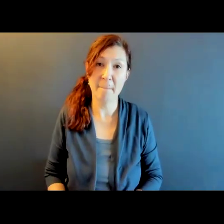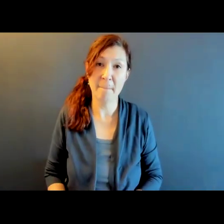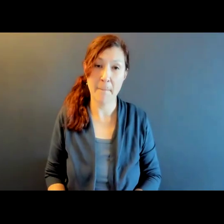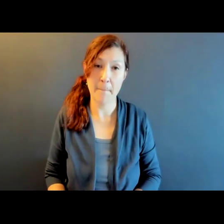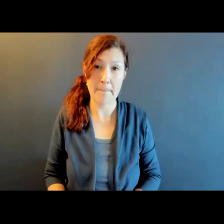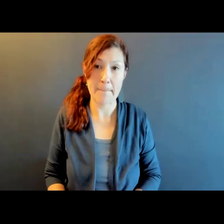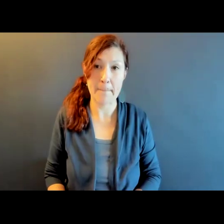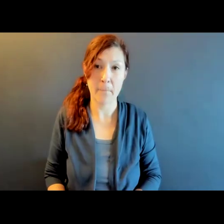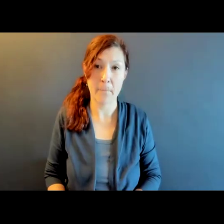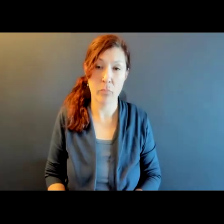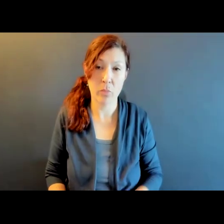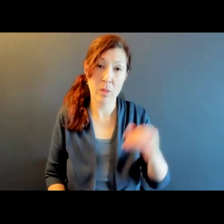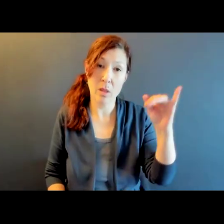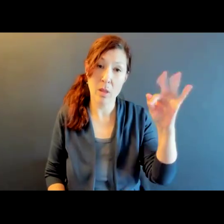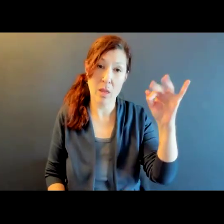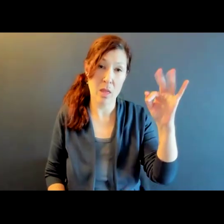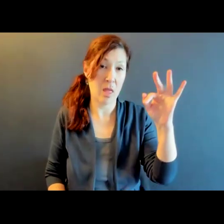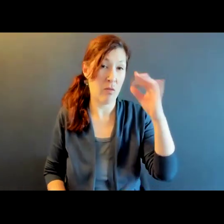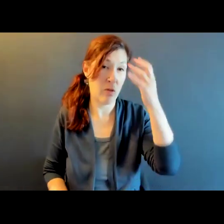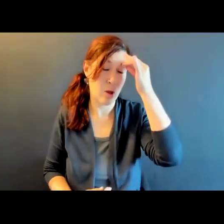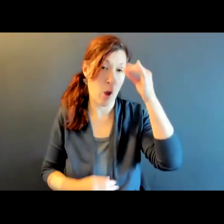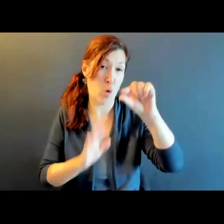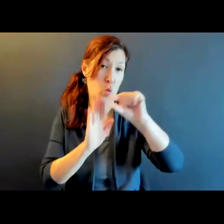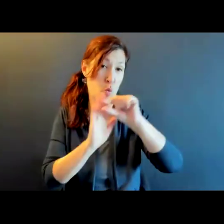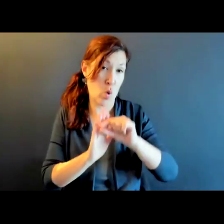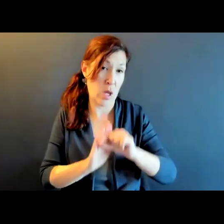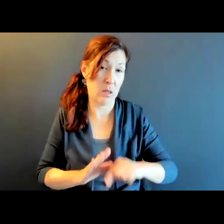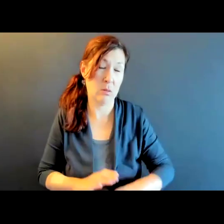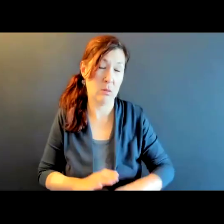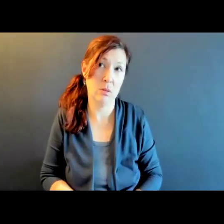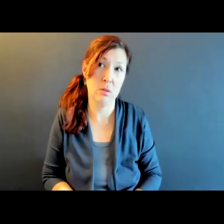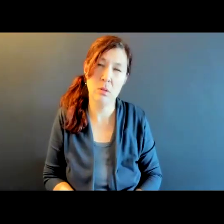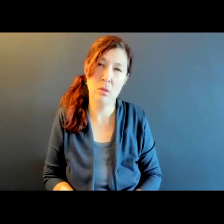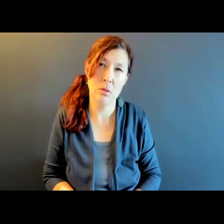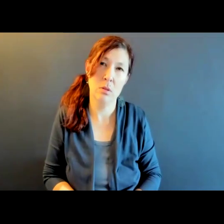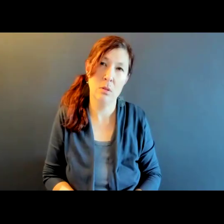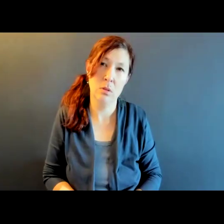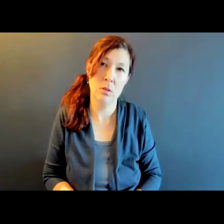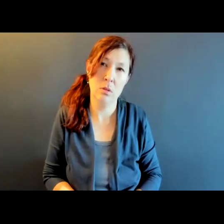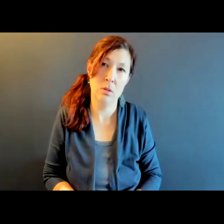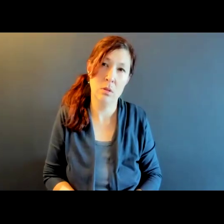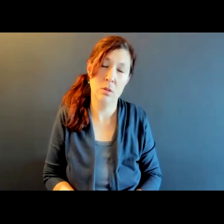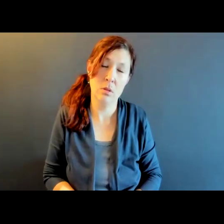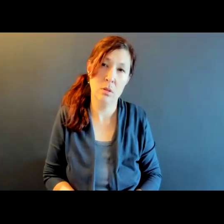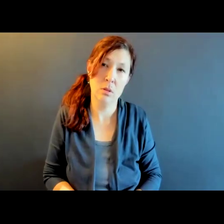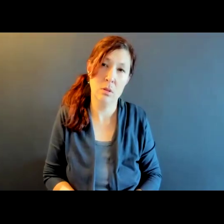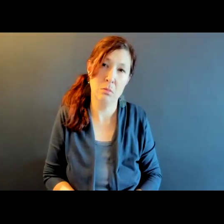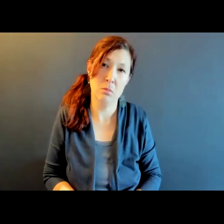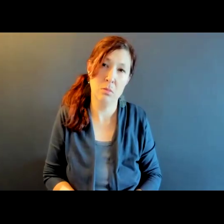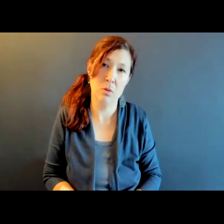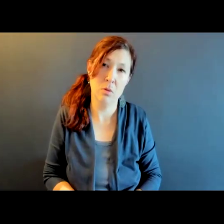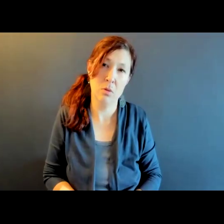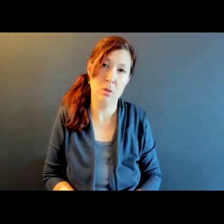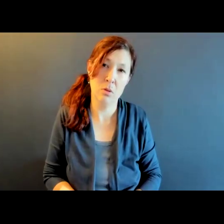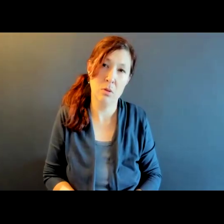grades in of itself, what we just talked about, that we can't. I would say as an educator, I'm not very confident that grades